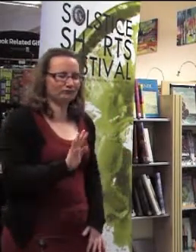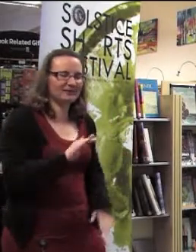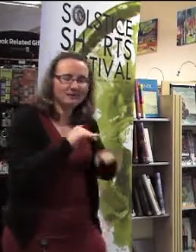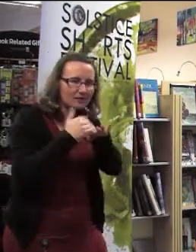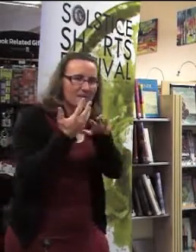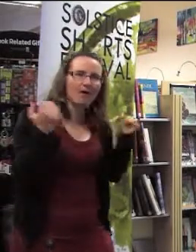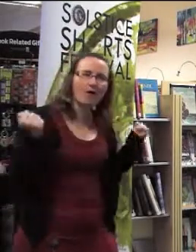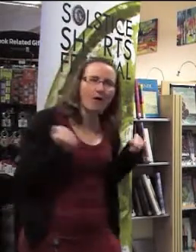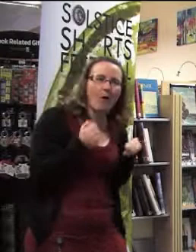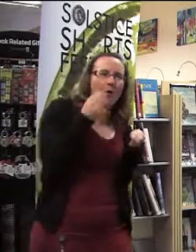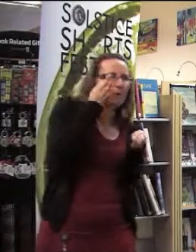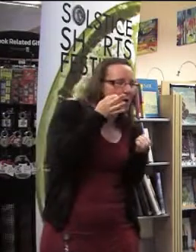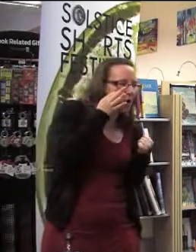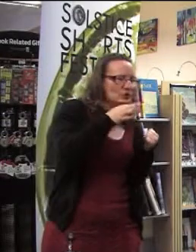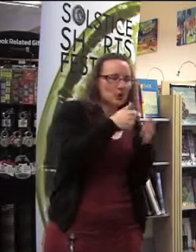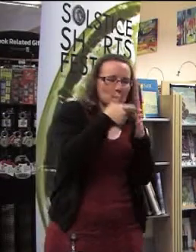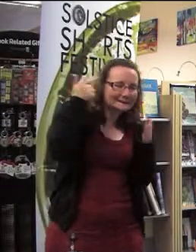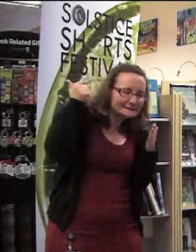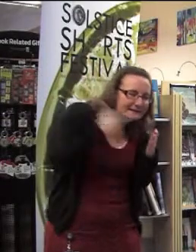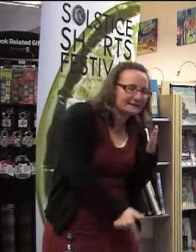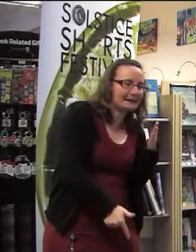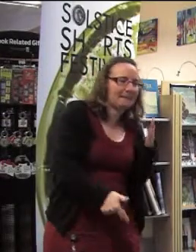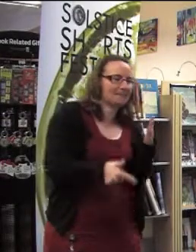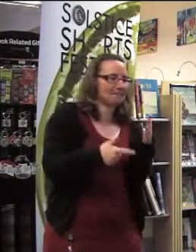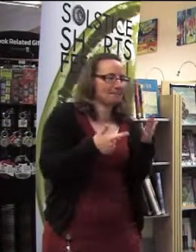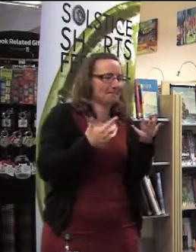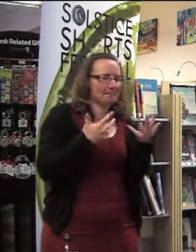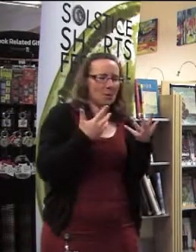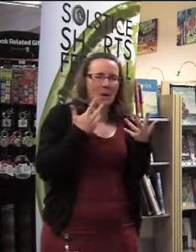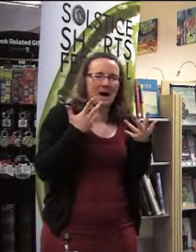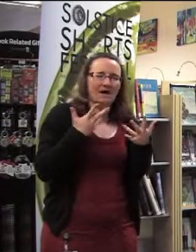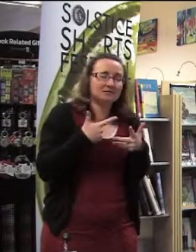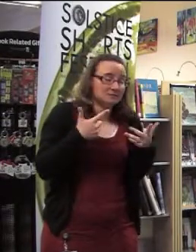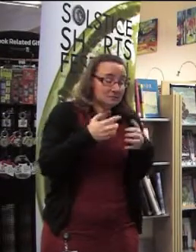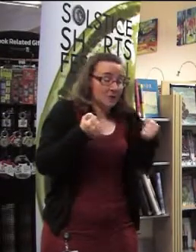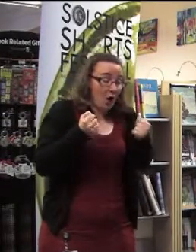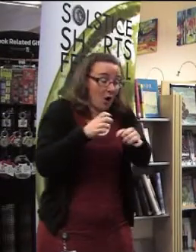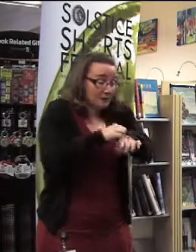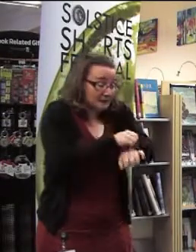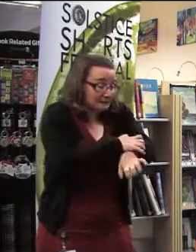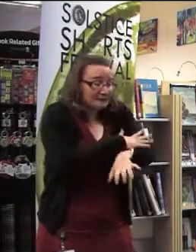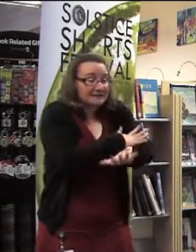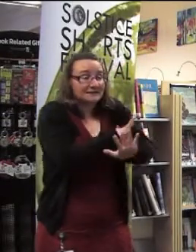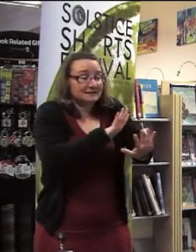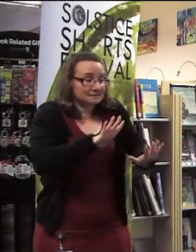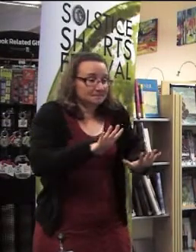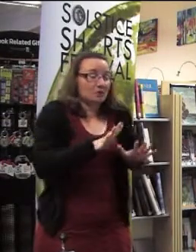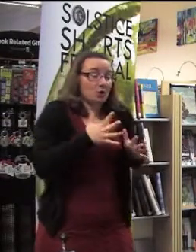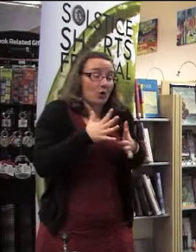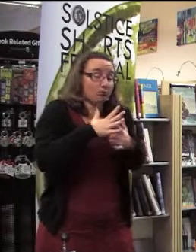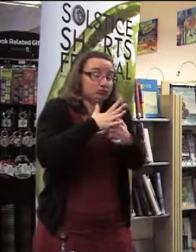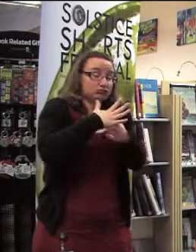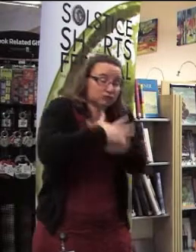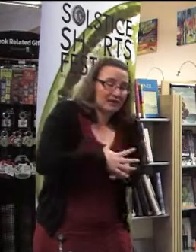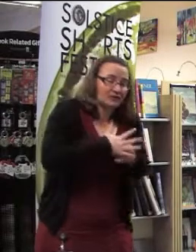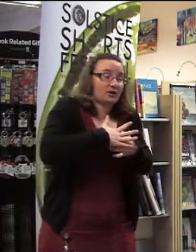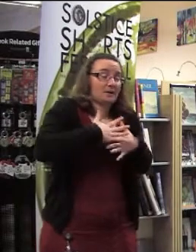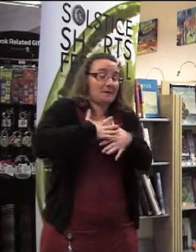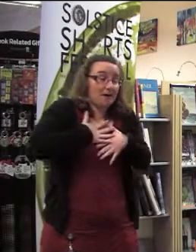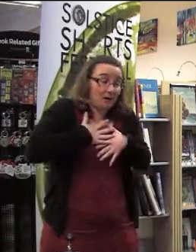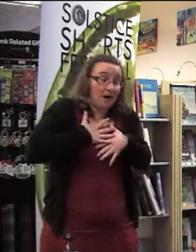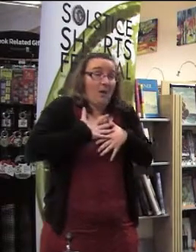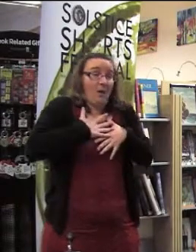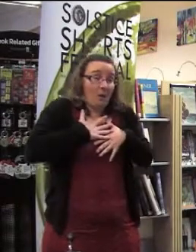the water, no matter how deep the pool, no matter how much the cold burns my skin or the pressure pushes the air from